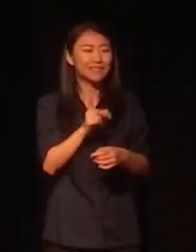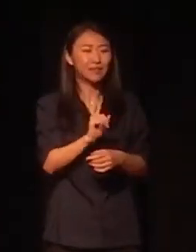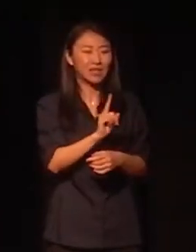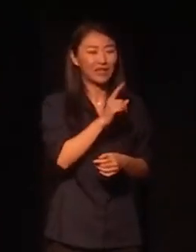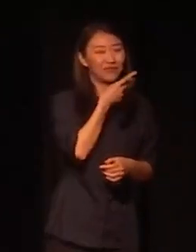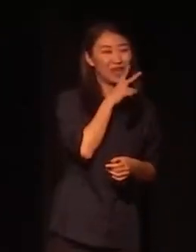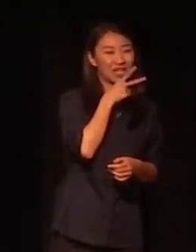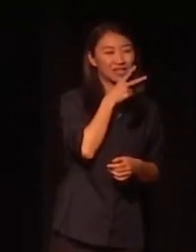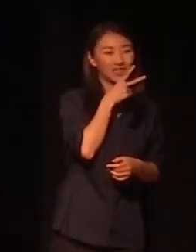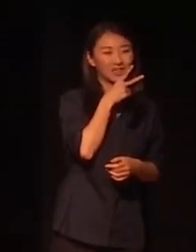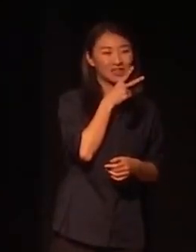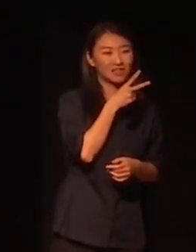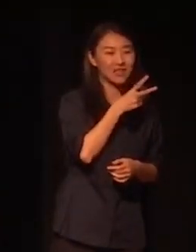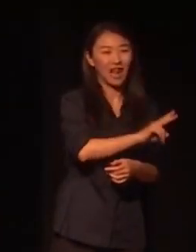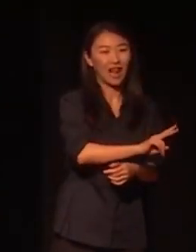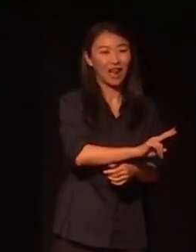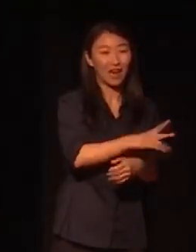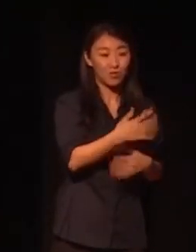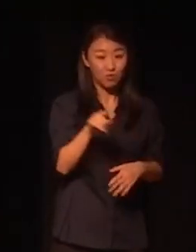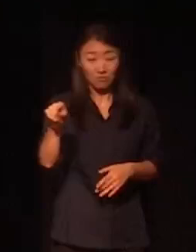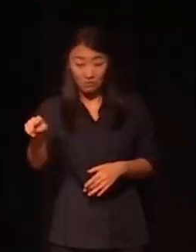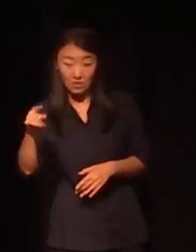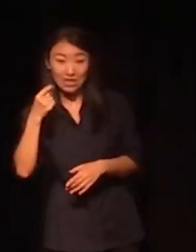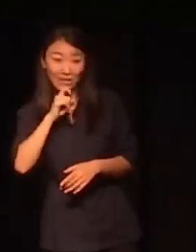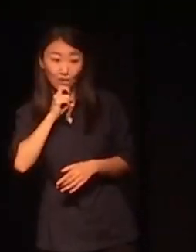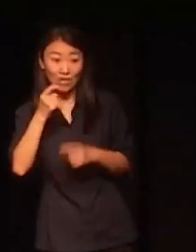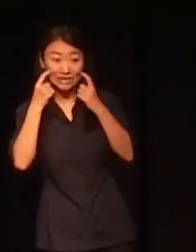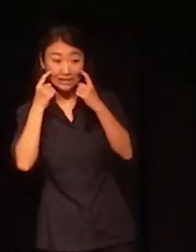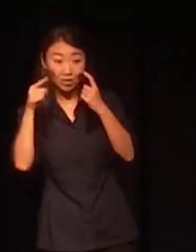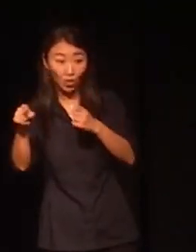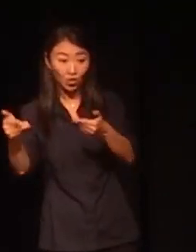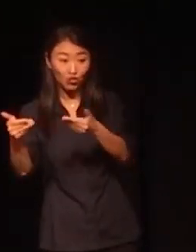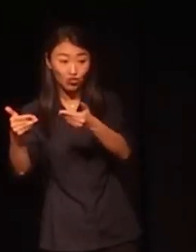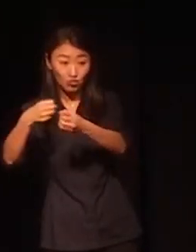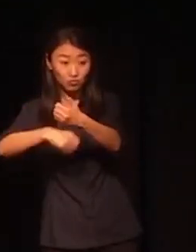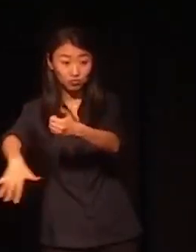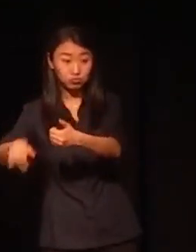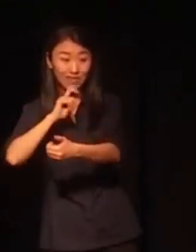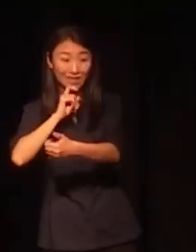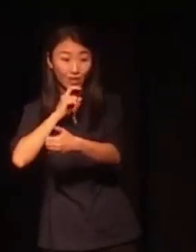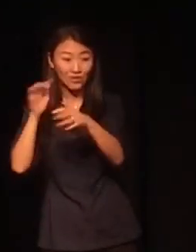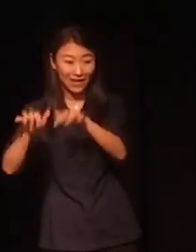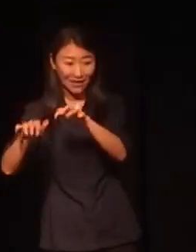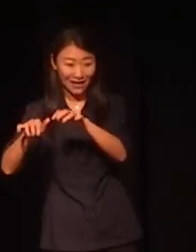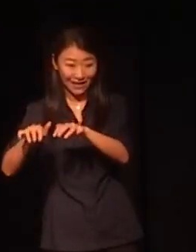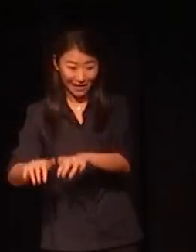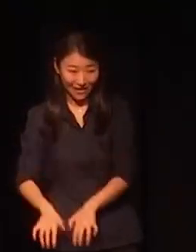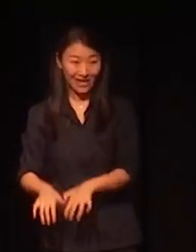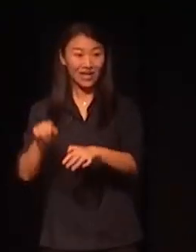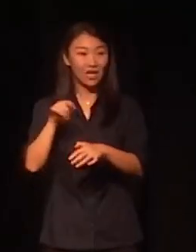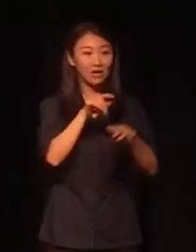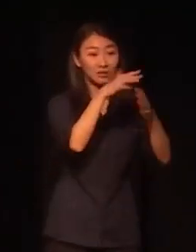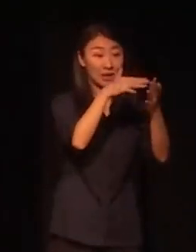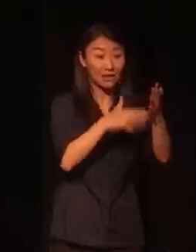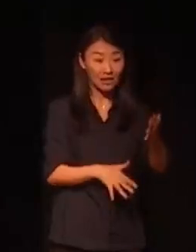TransRecipe. When we have this VisualRecipe system, you have put in the text, the text into the